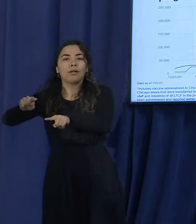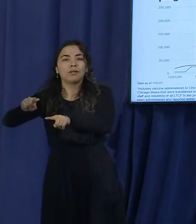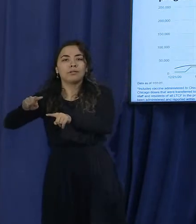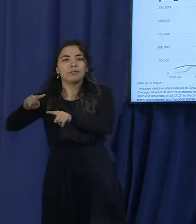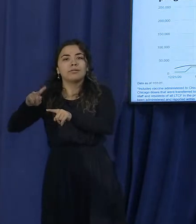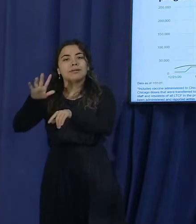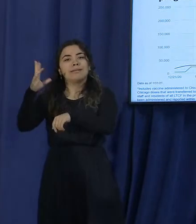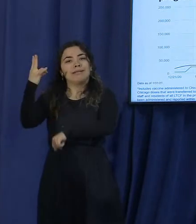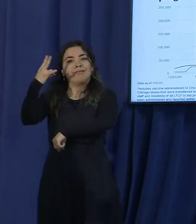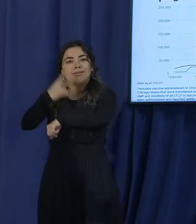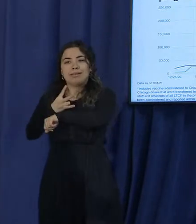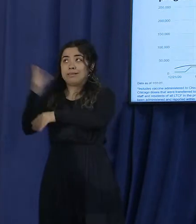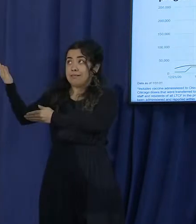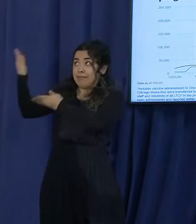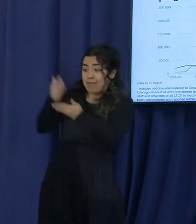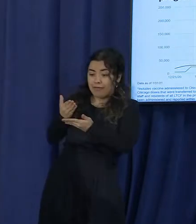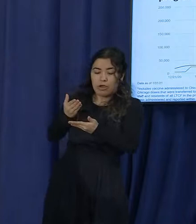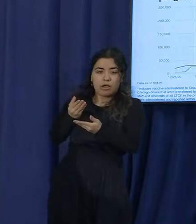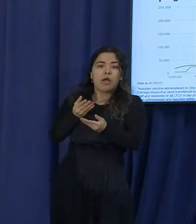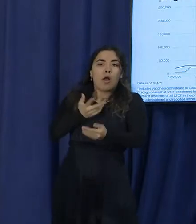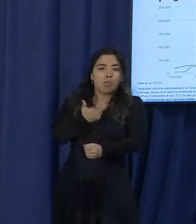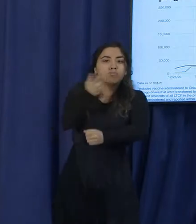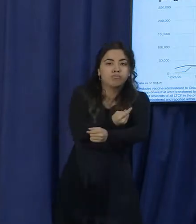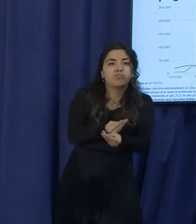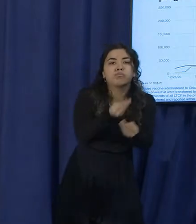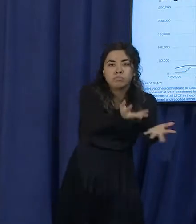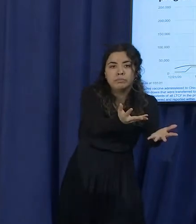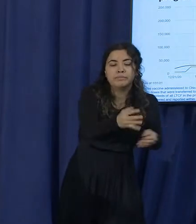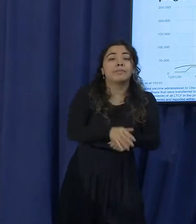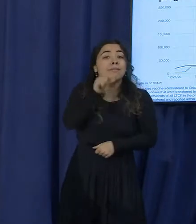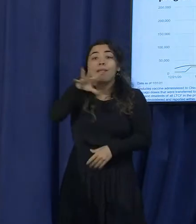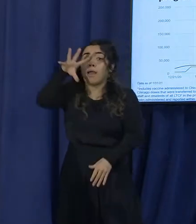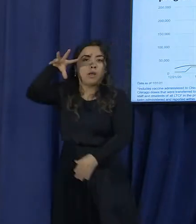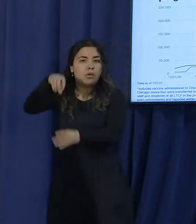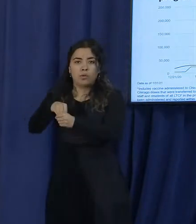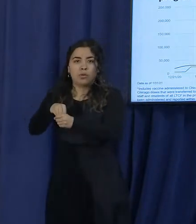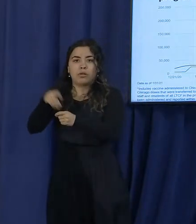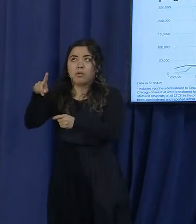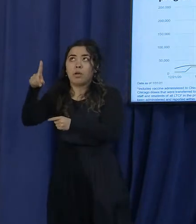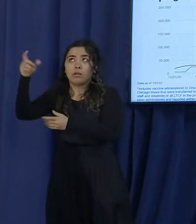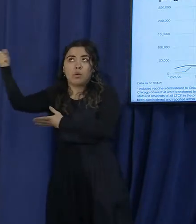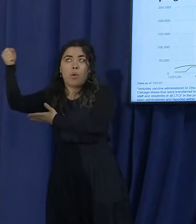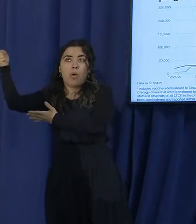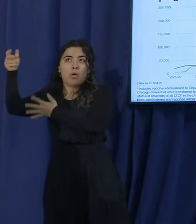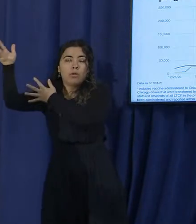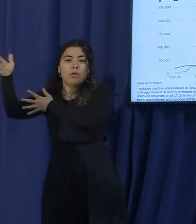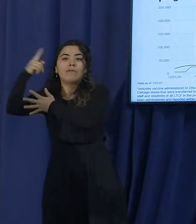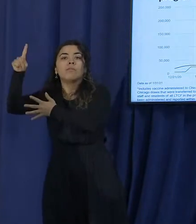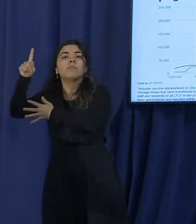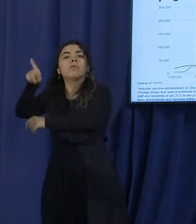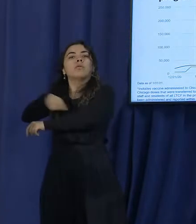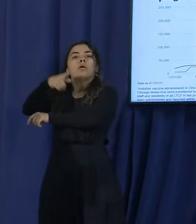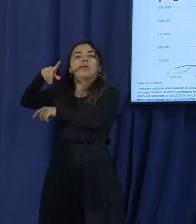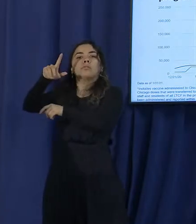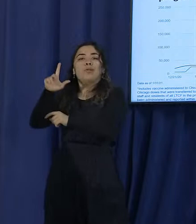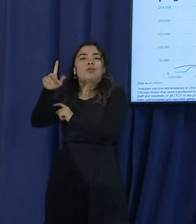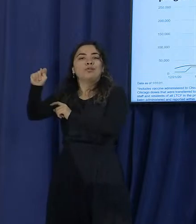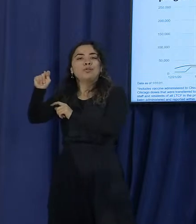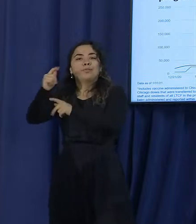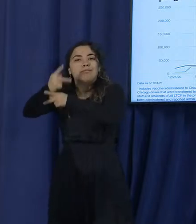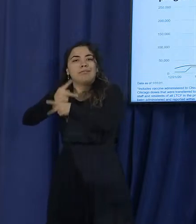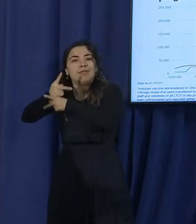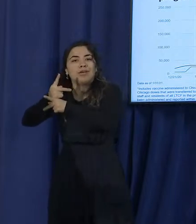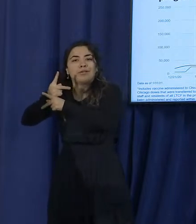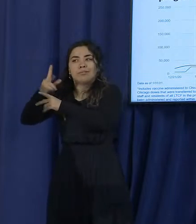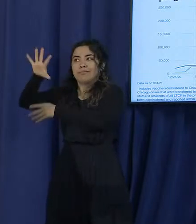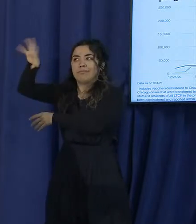delivery. That doesn't include the doses that have been held for and administered by the long-term care facility program, which is a program we had to set